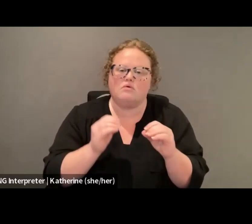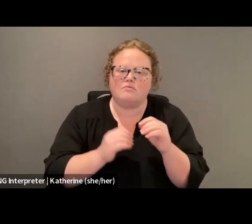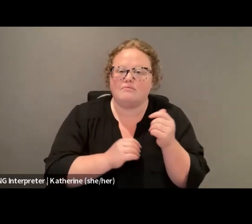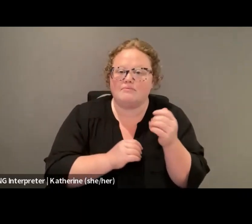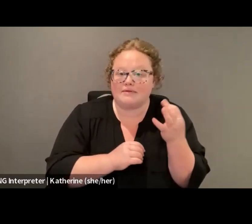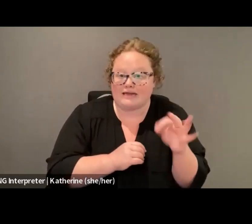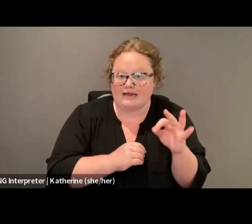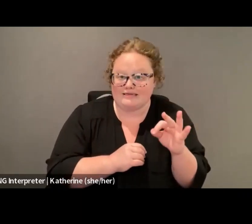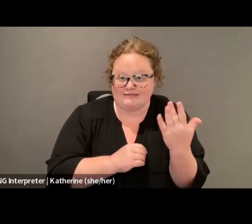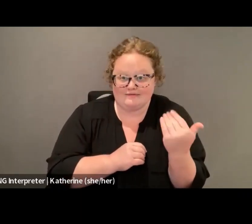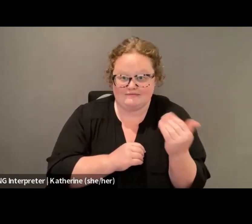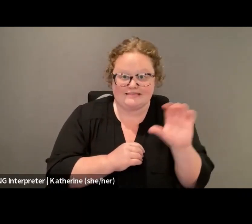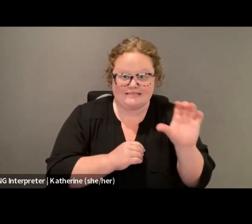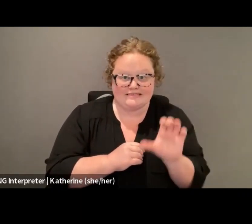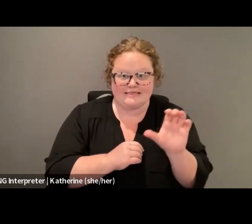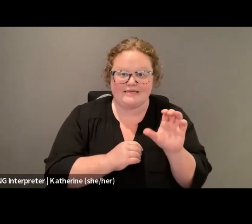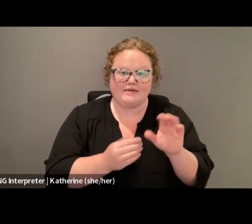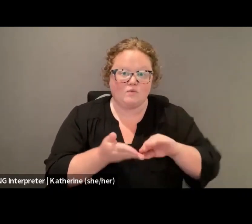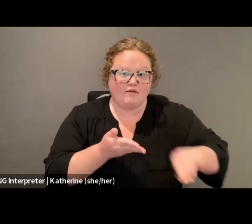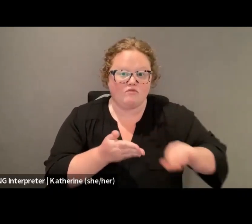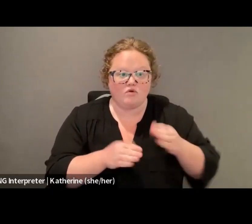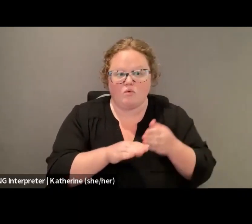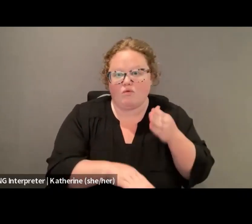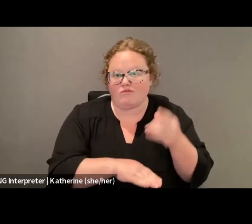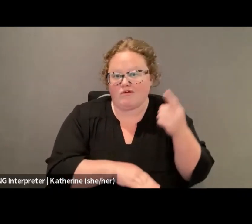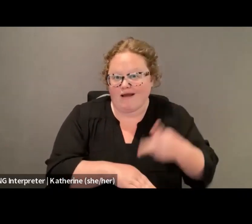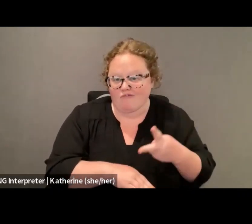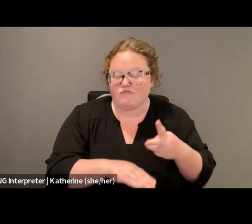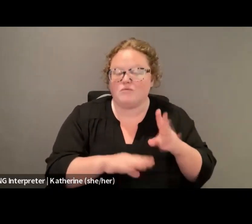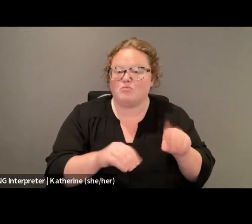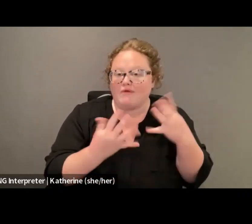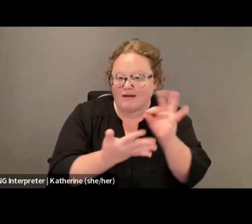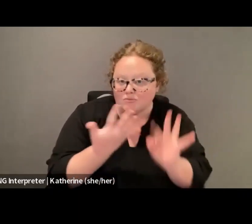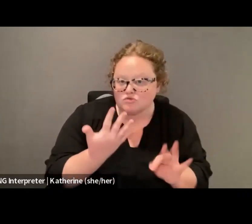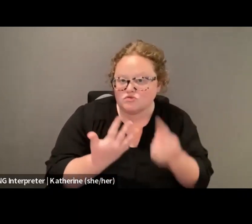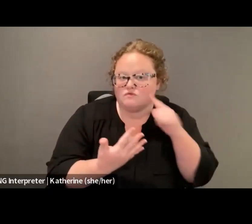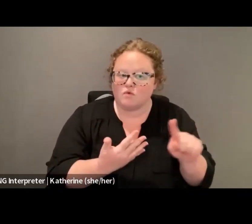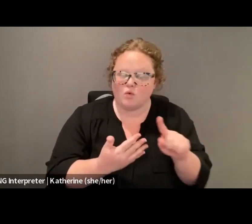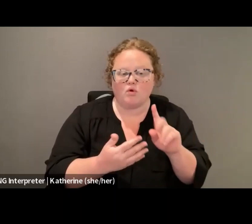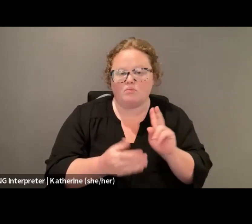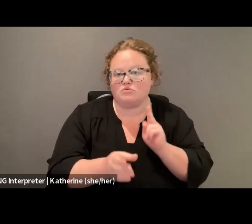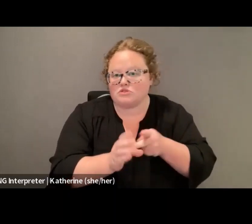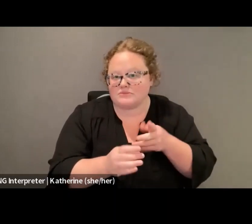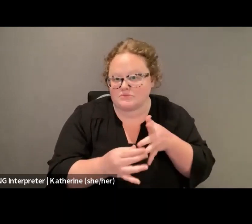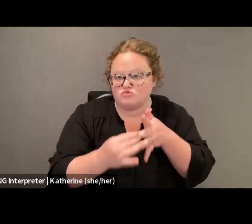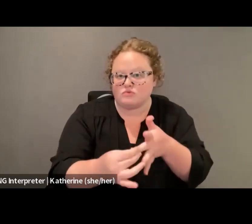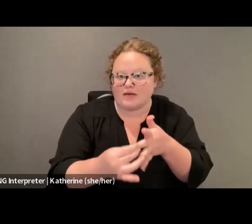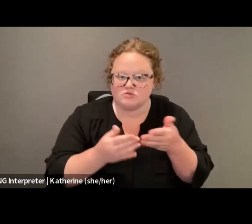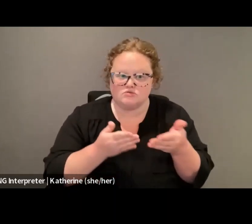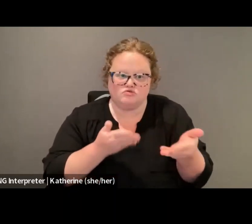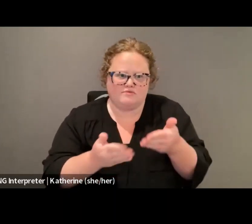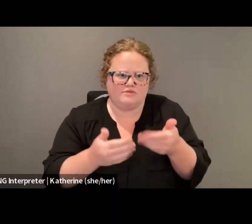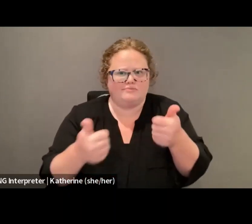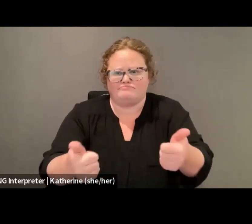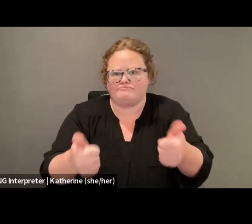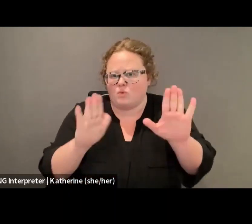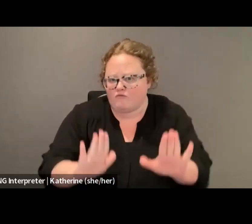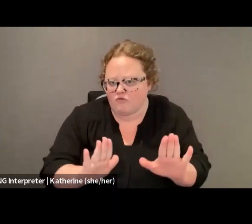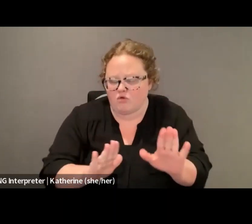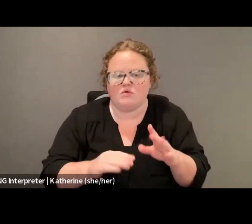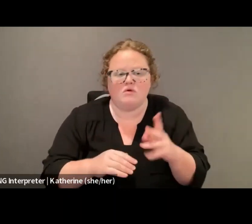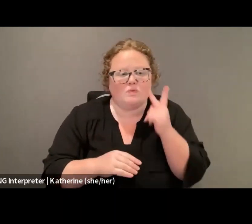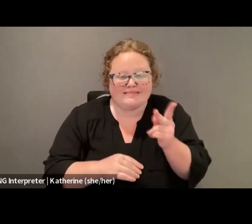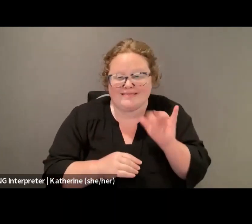now offer at least some participant-directed services, which is wonderful. And we continue to see that